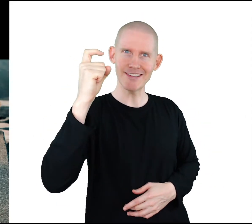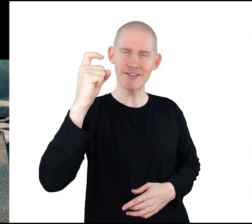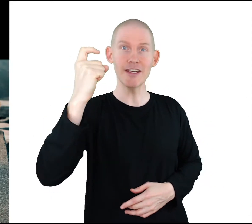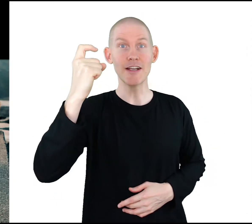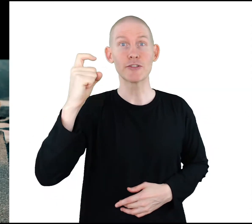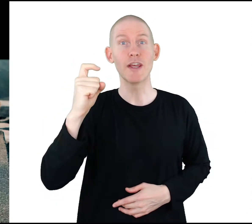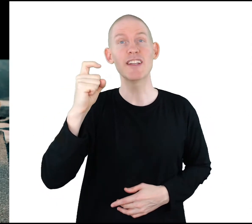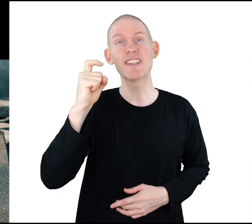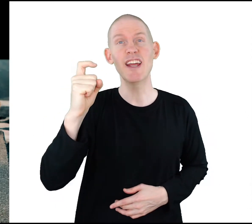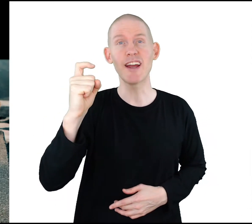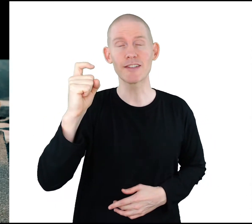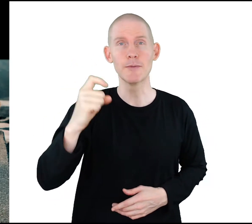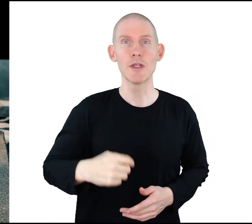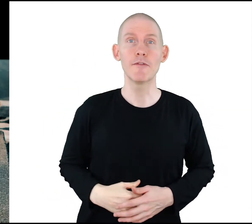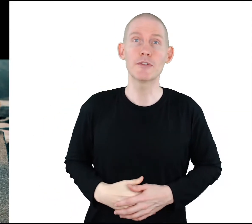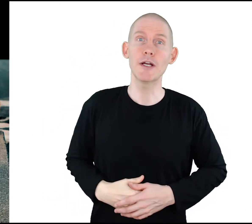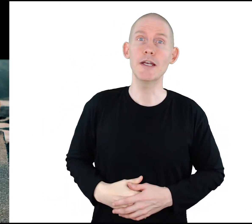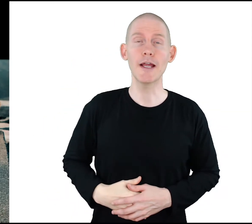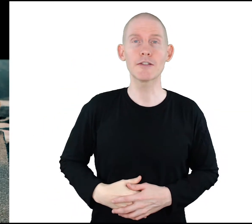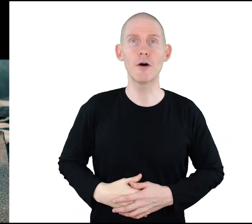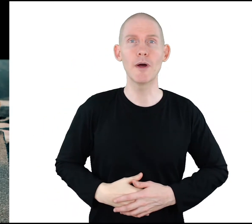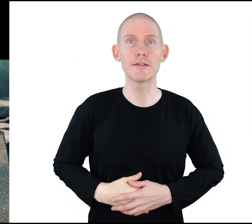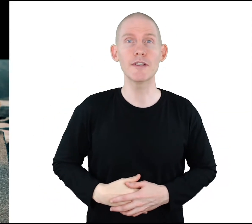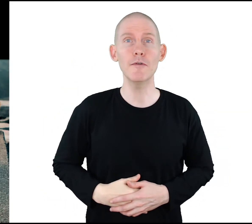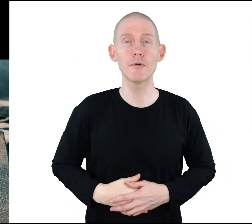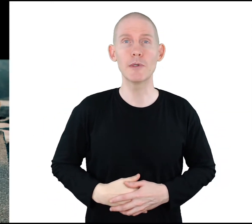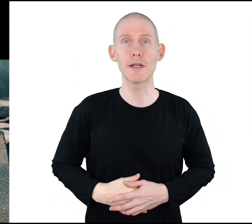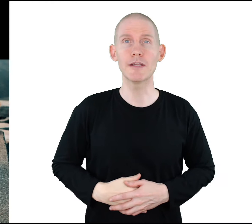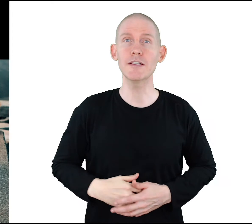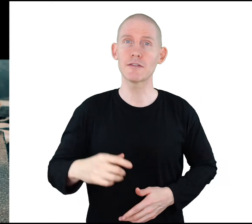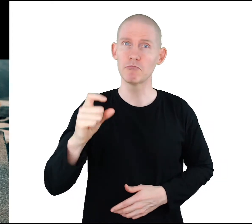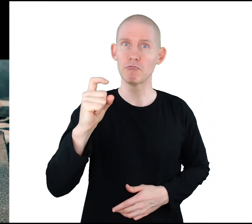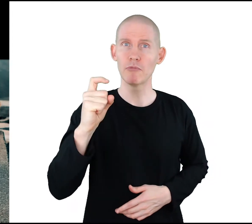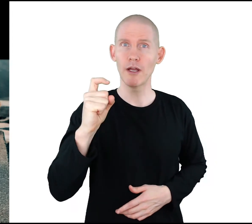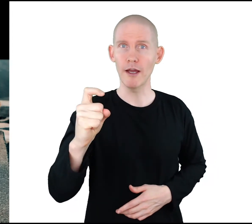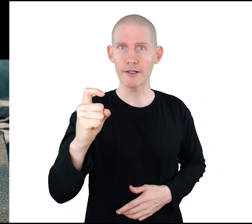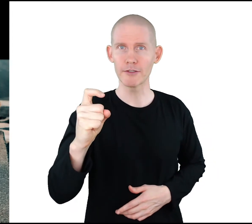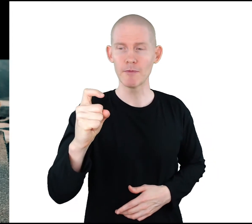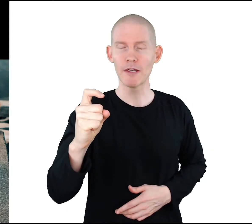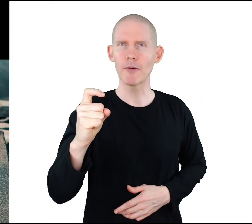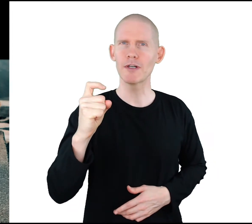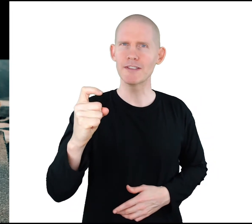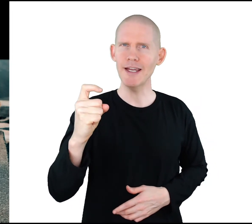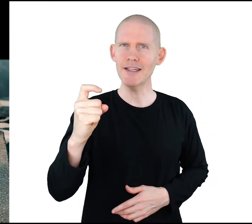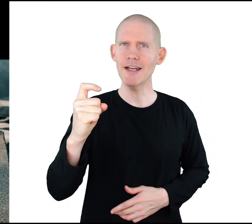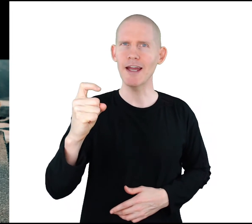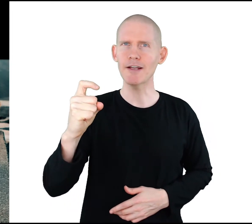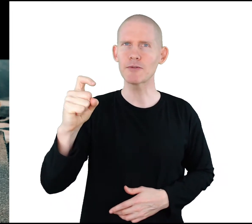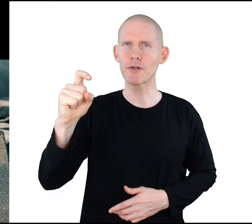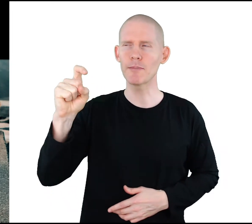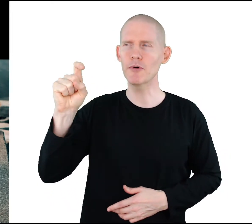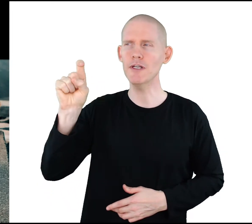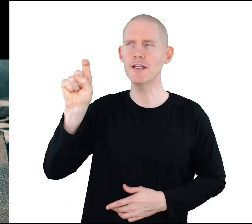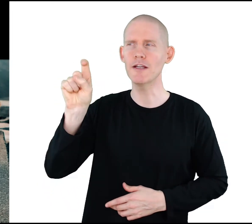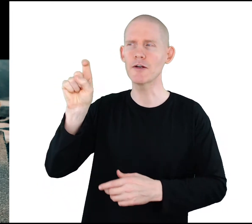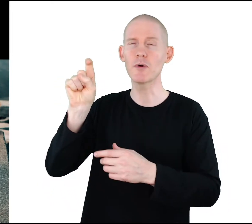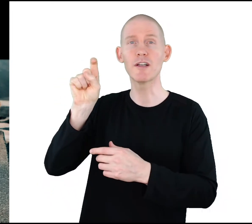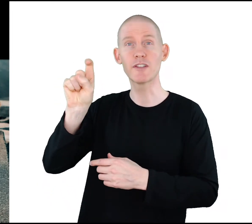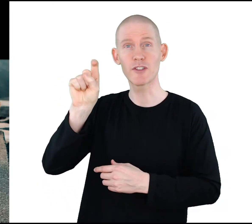right, so that is an X. If you sign an X all by itself, it would be like this, X. Now we're going to take that X, we're going to put it here, we're going to